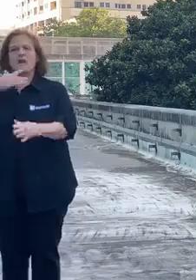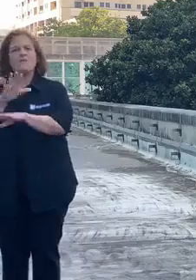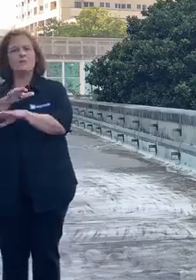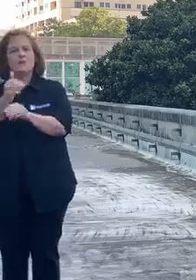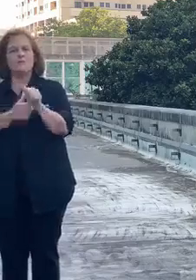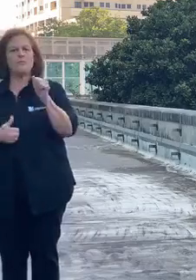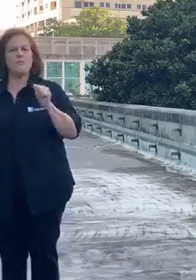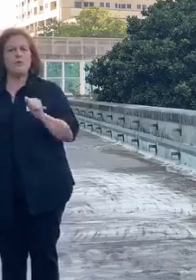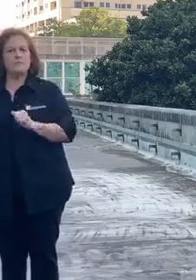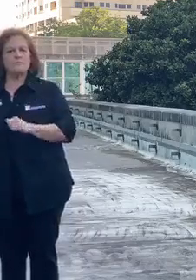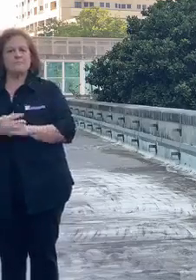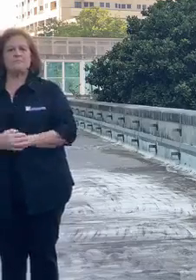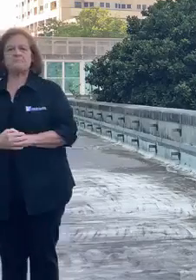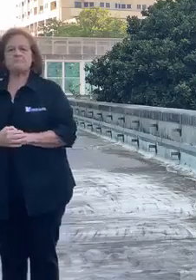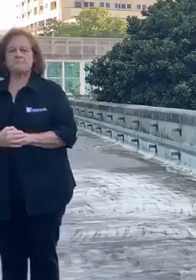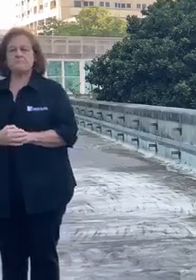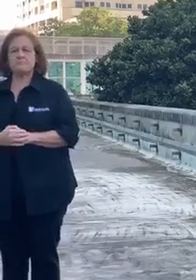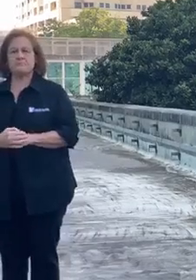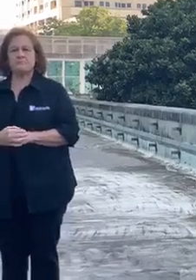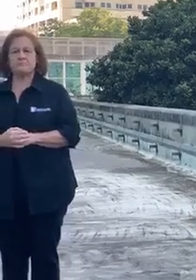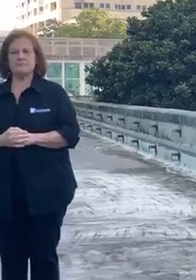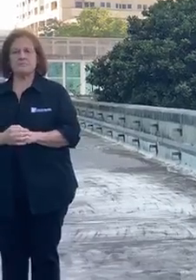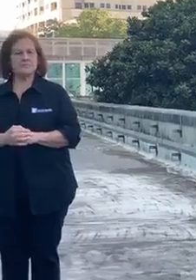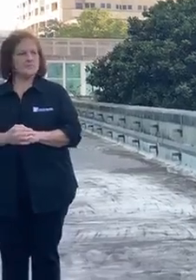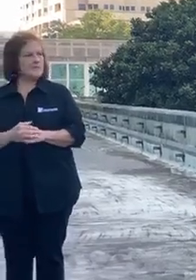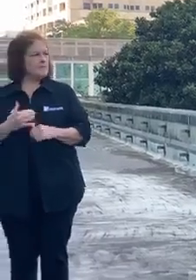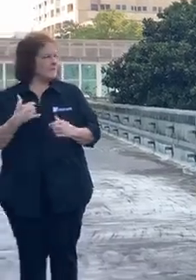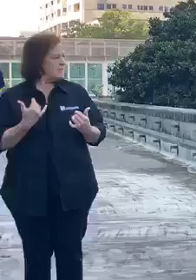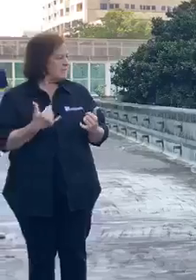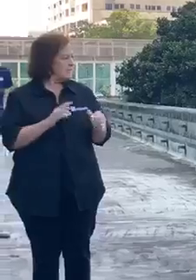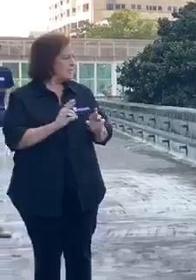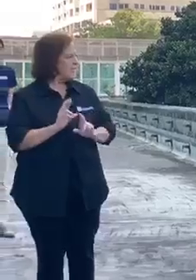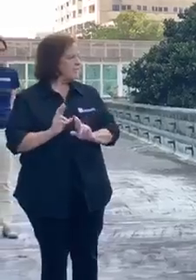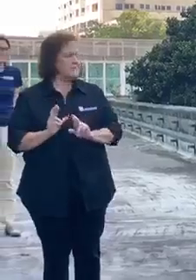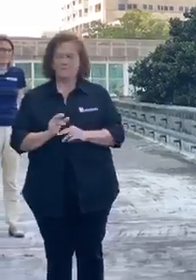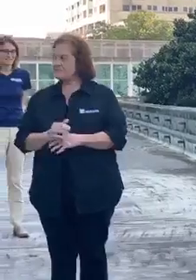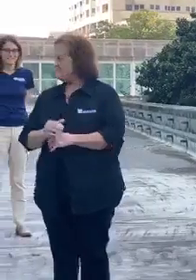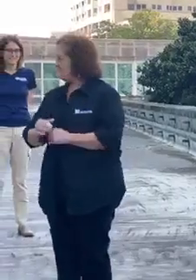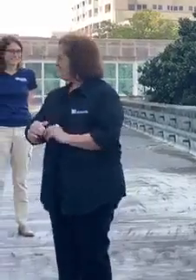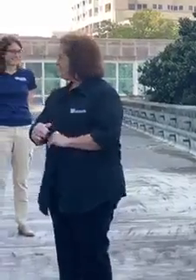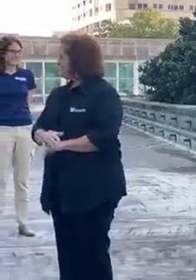Good afternoon, everyone. As we're getting ourselves.